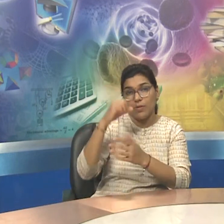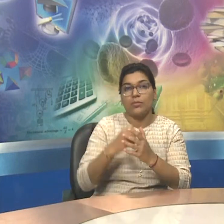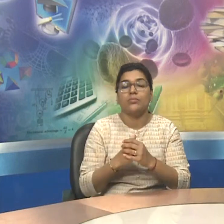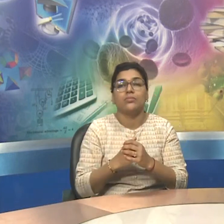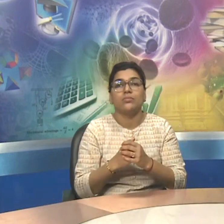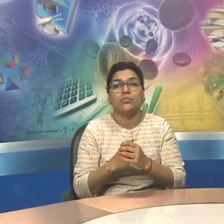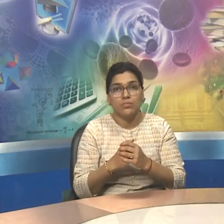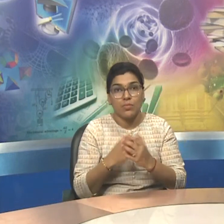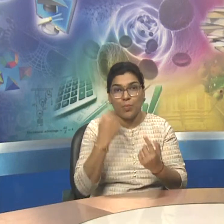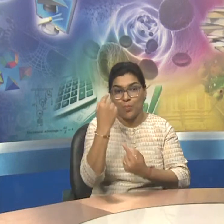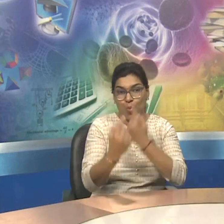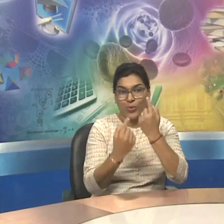9th,